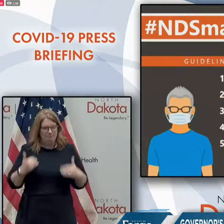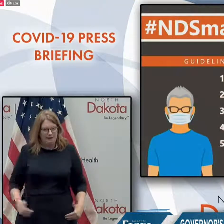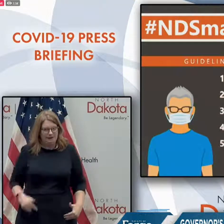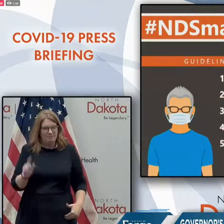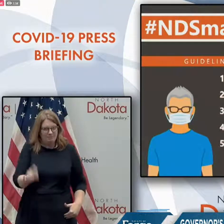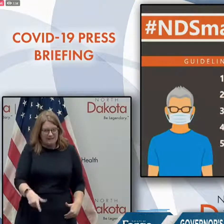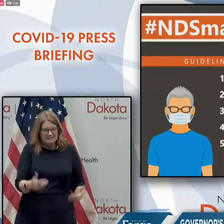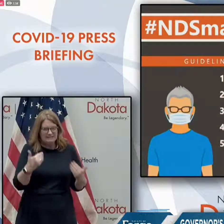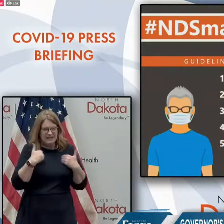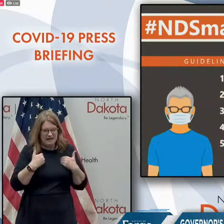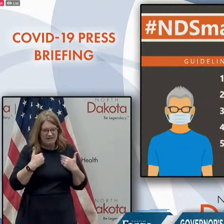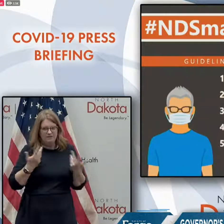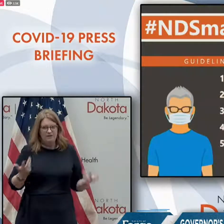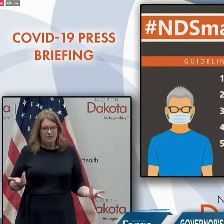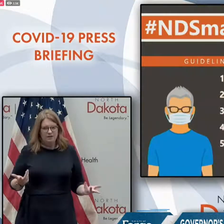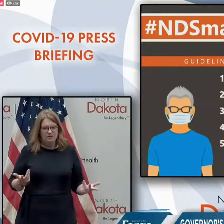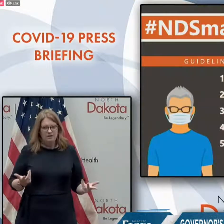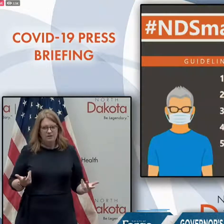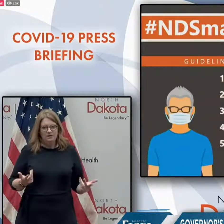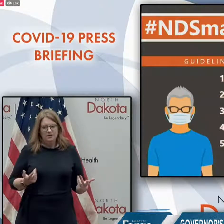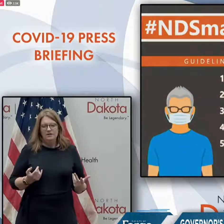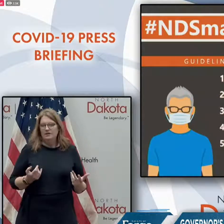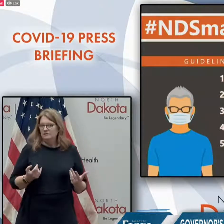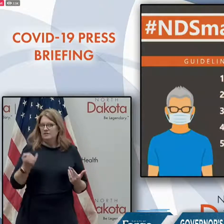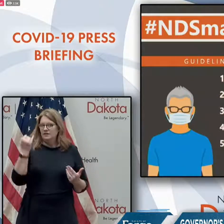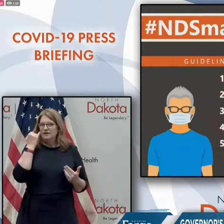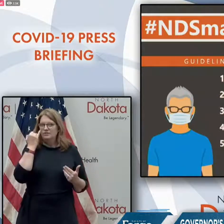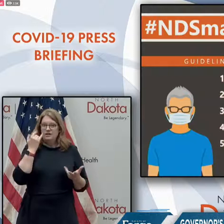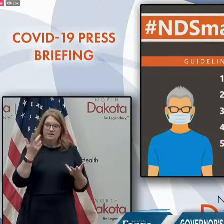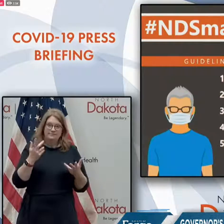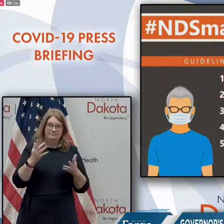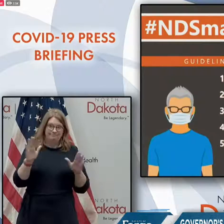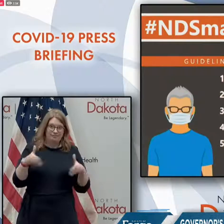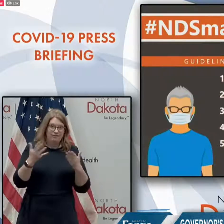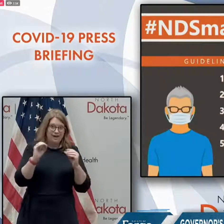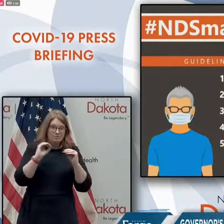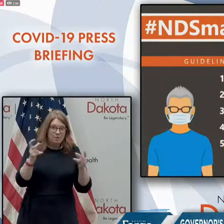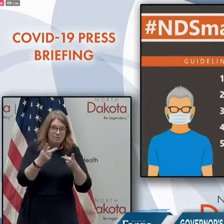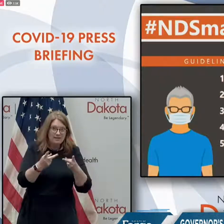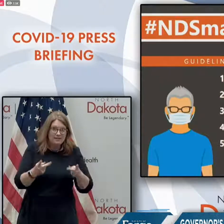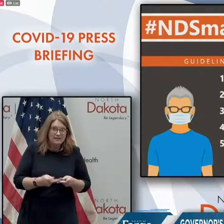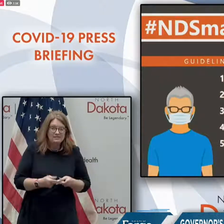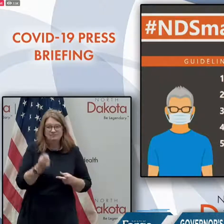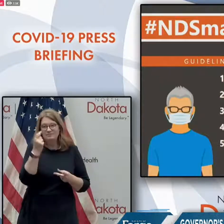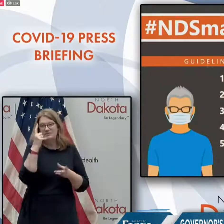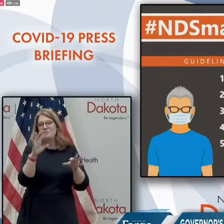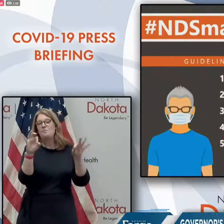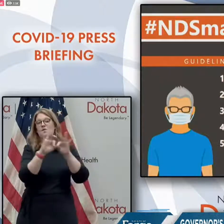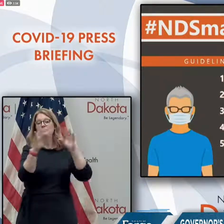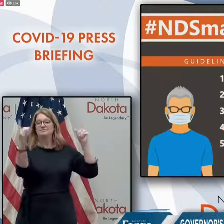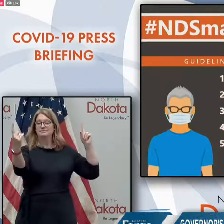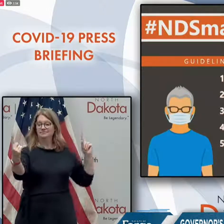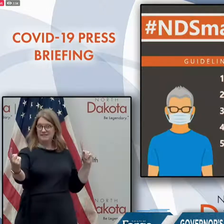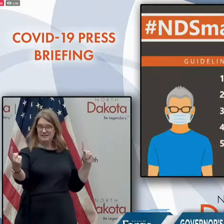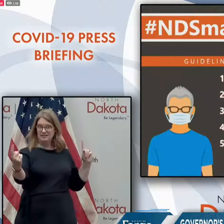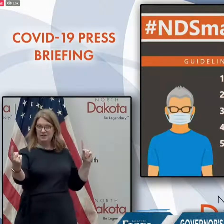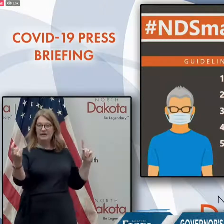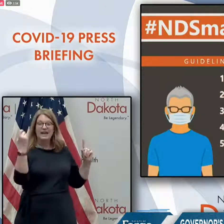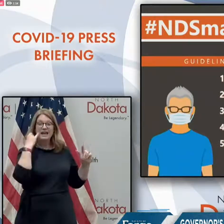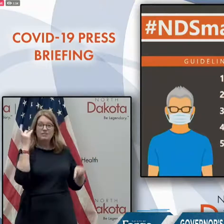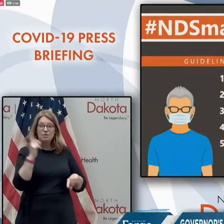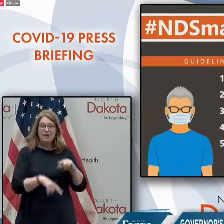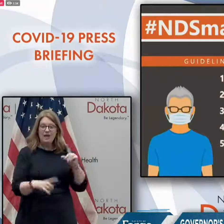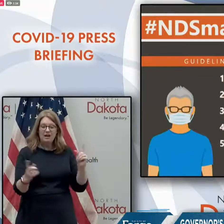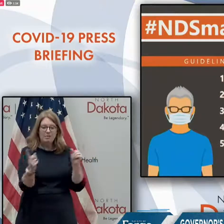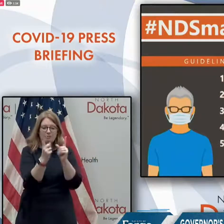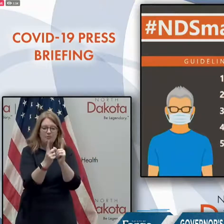give it a place to not live, that's what we need to do. And one way to do that is keep 6 feet apart, wear a mask when you can't social distance,